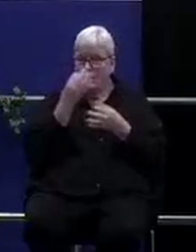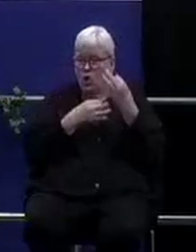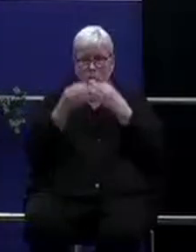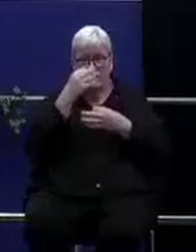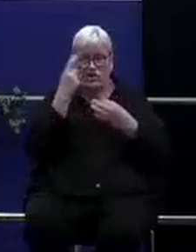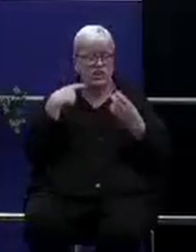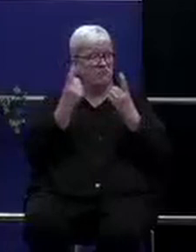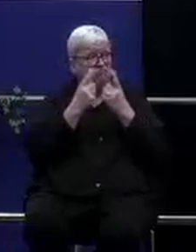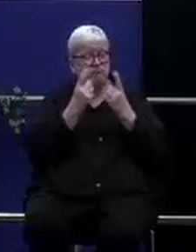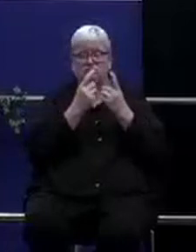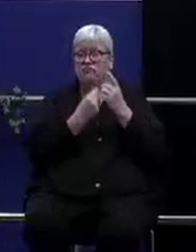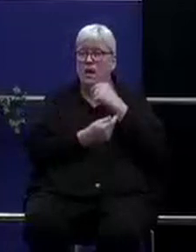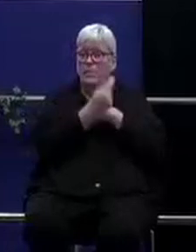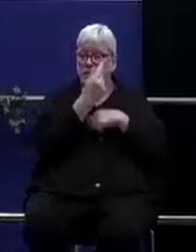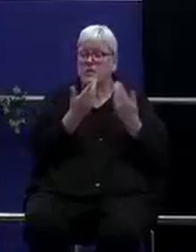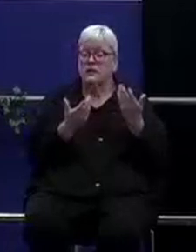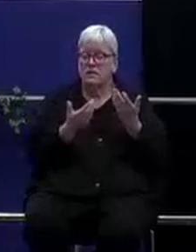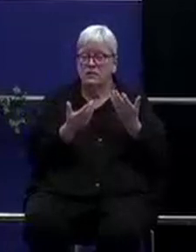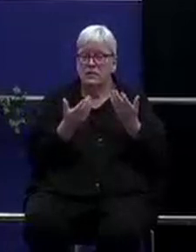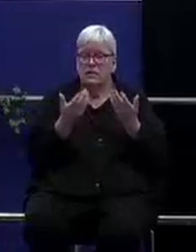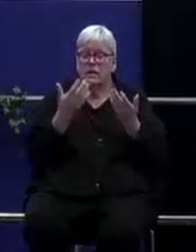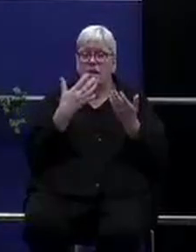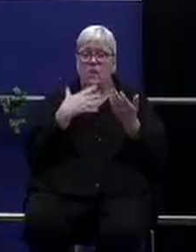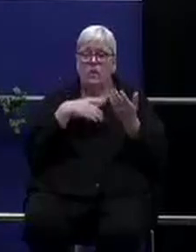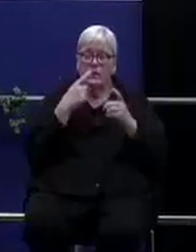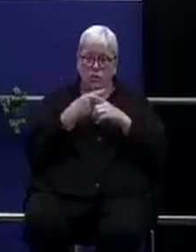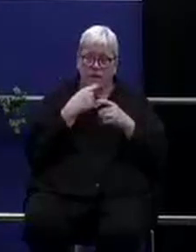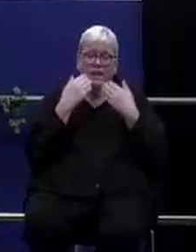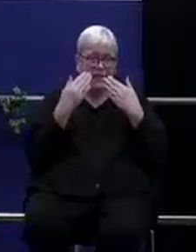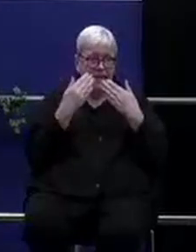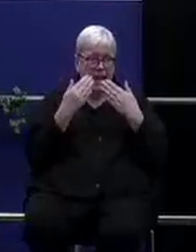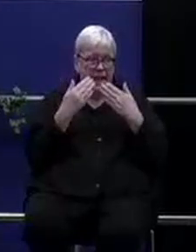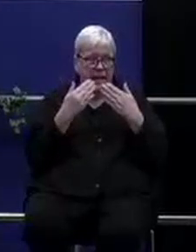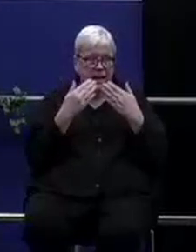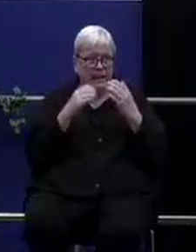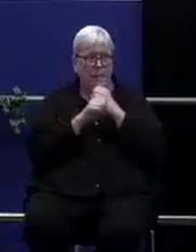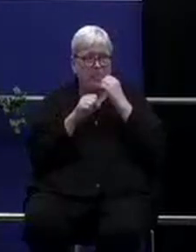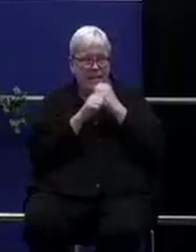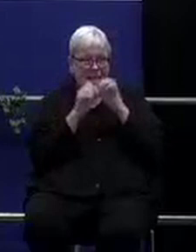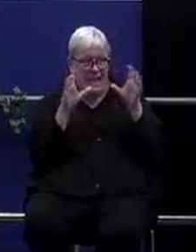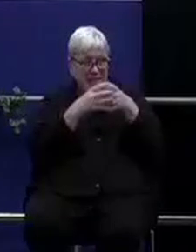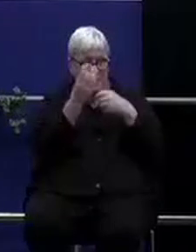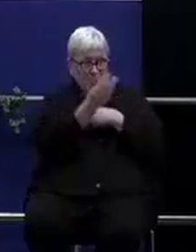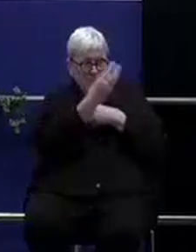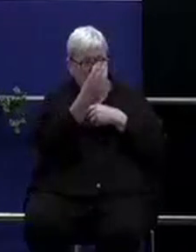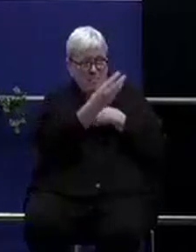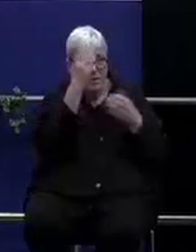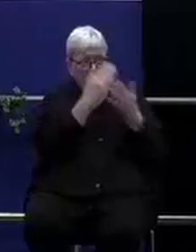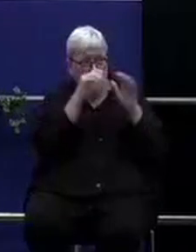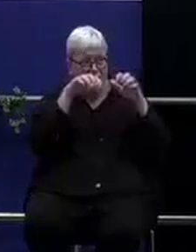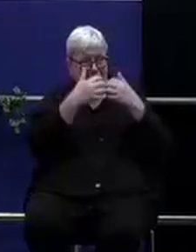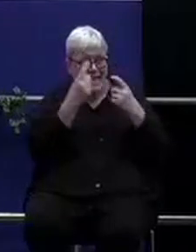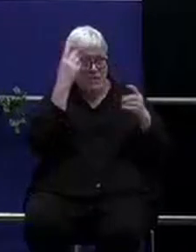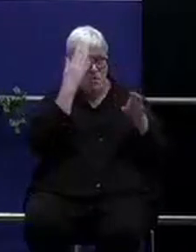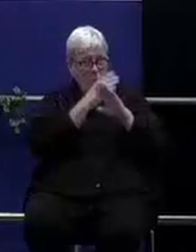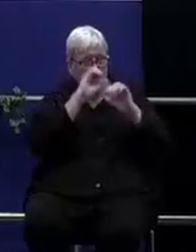happy to answer them. I just want to quickly thank the media services team for ensuring all the technical aspects of